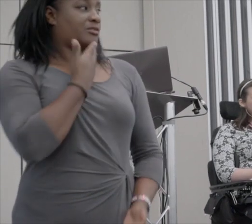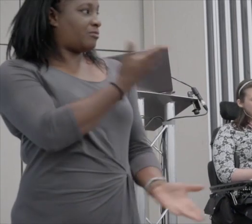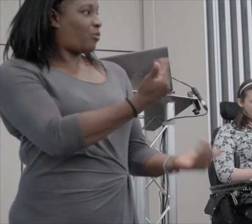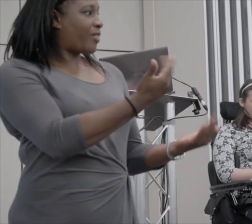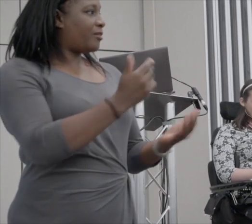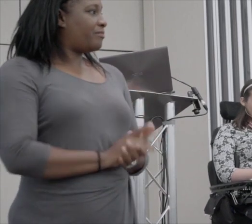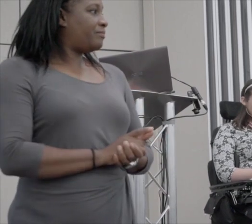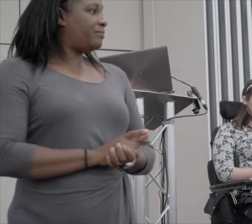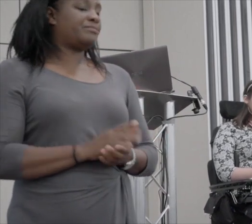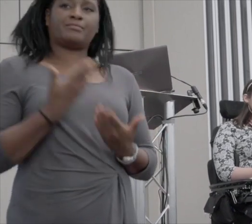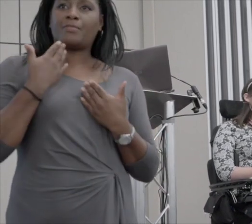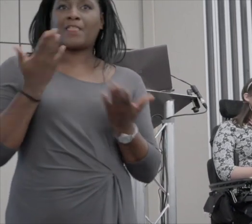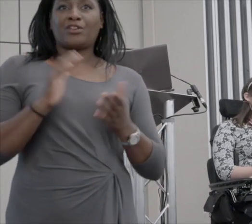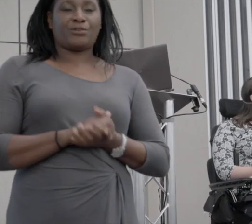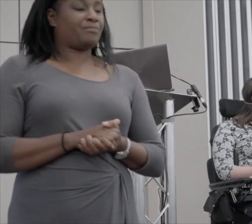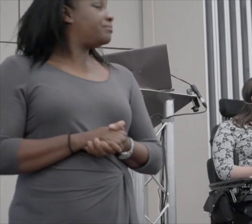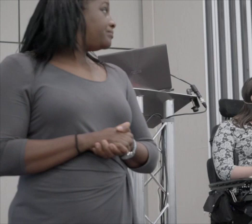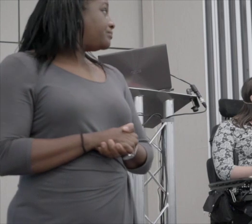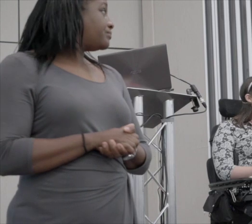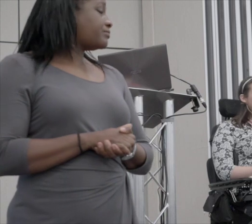welcome. Thank you.